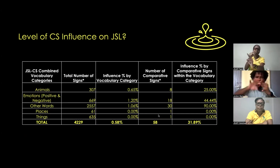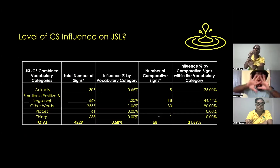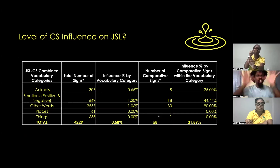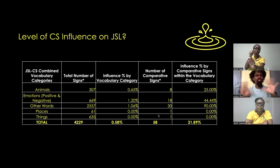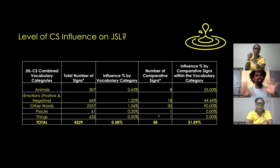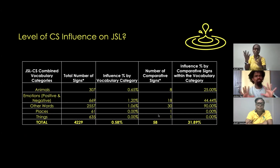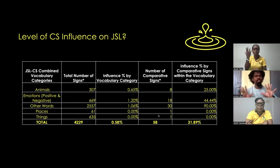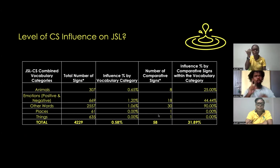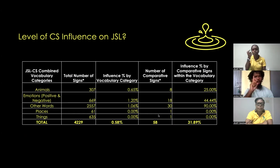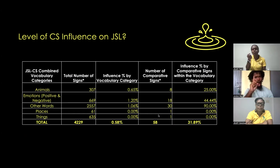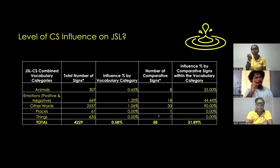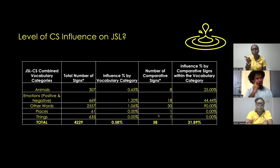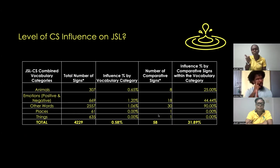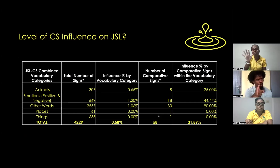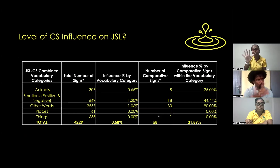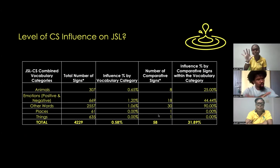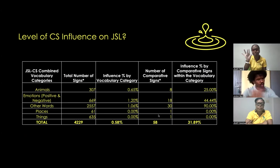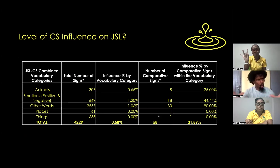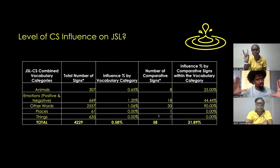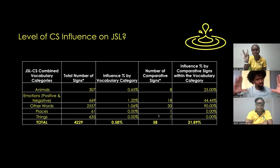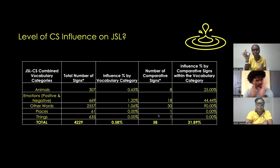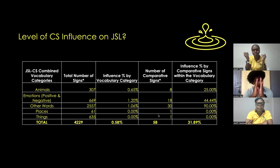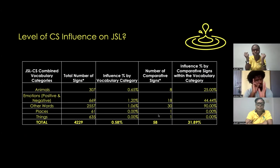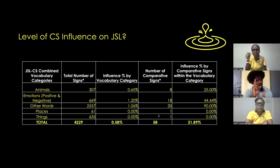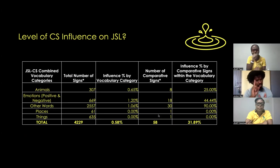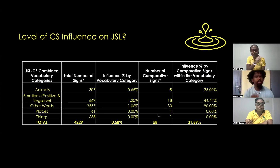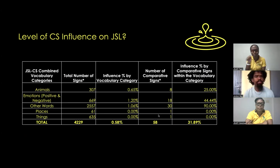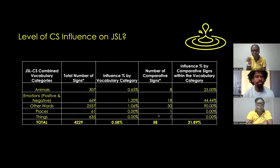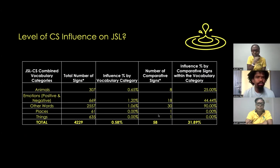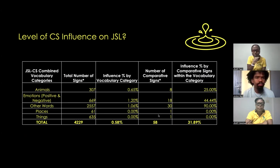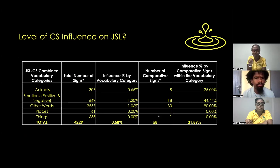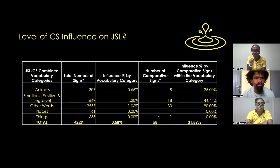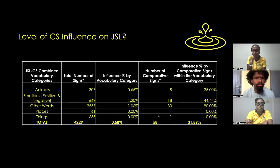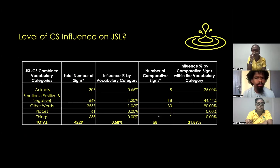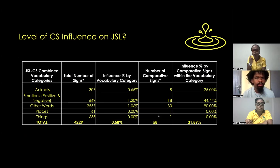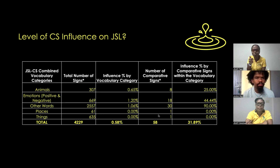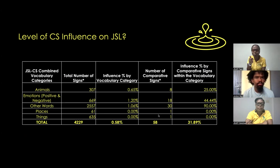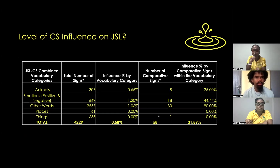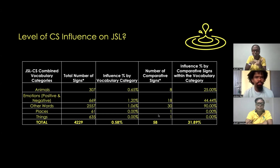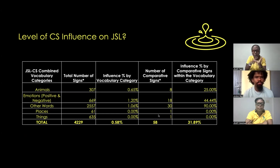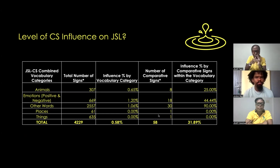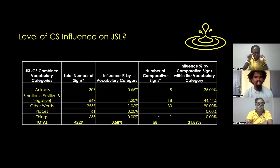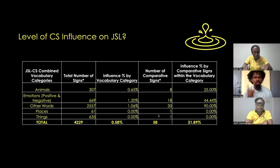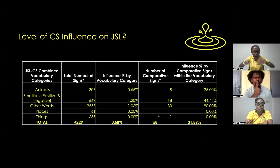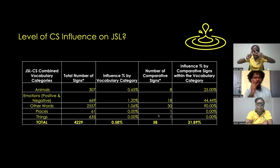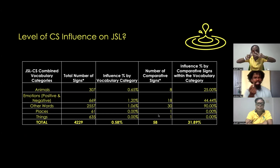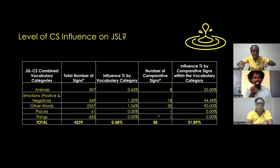I'm not going to make this complex. I'm going to just give you a synopsis. There are 58 signs.